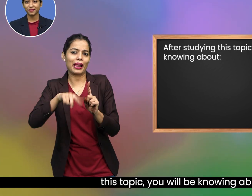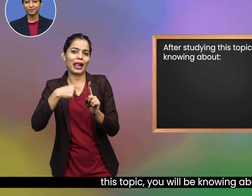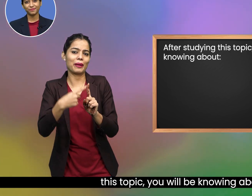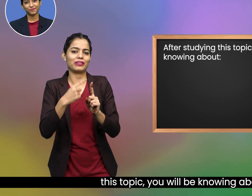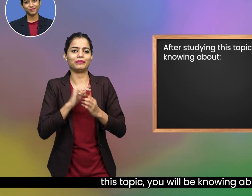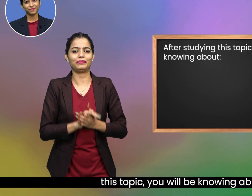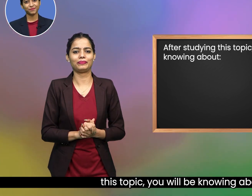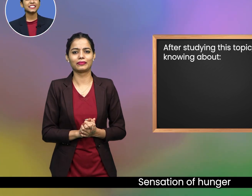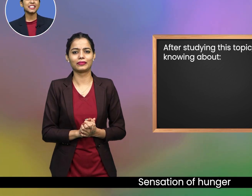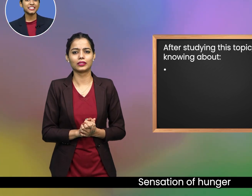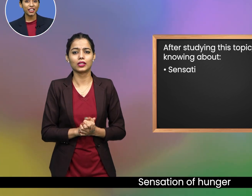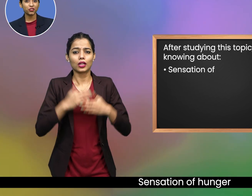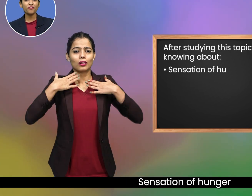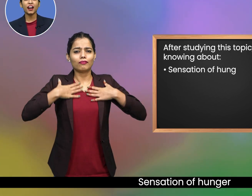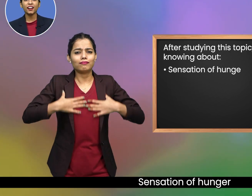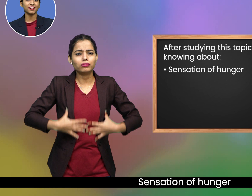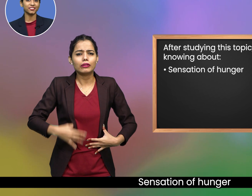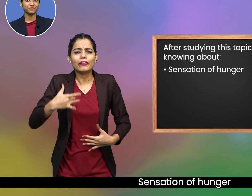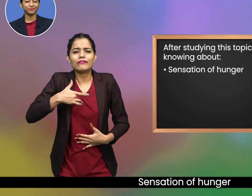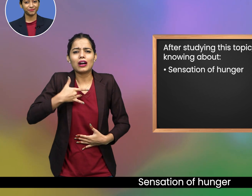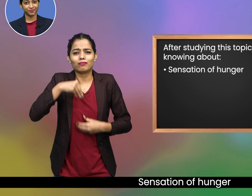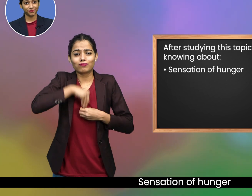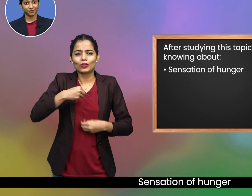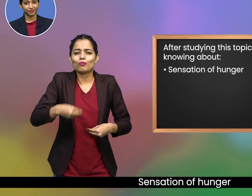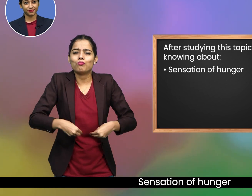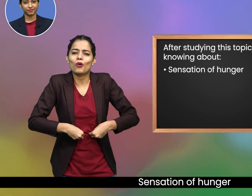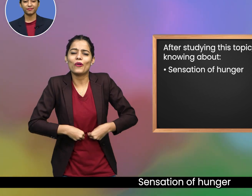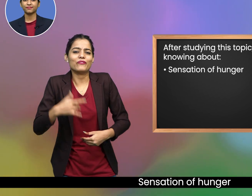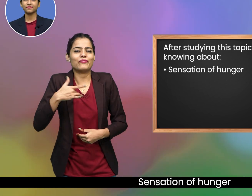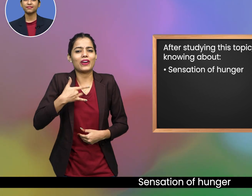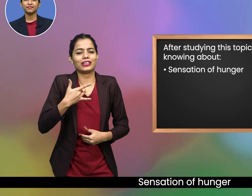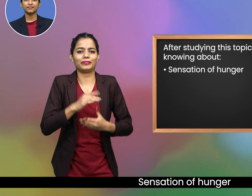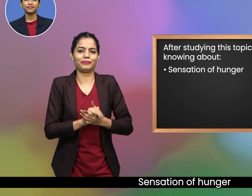about sensation of hunger,